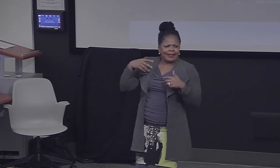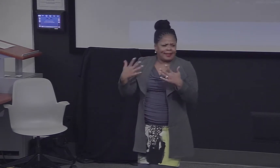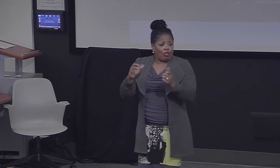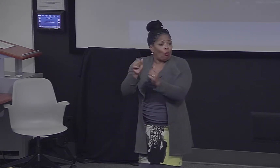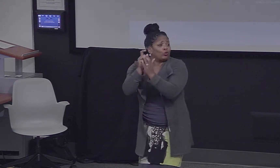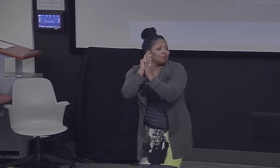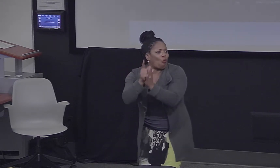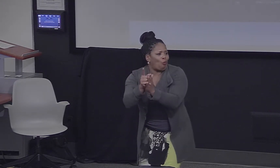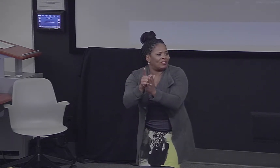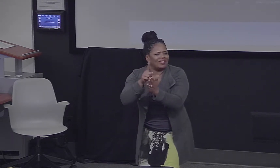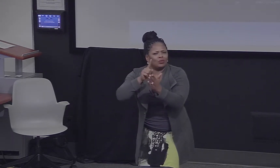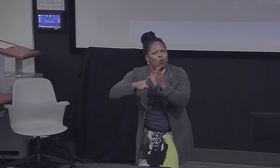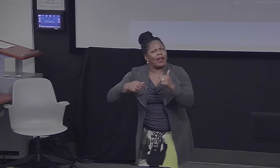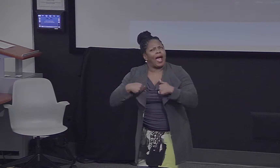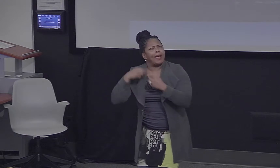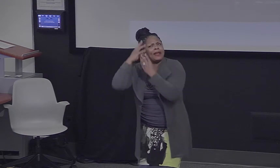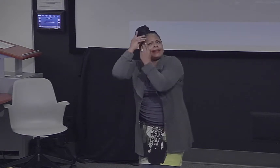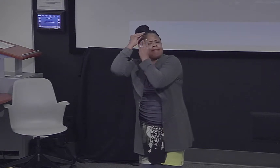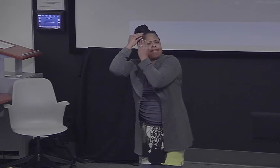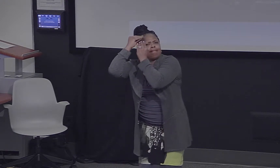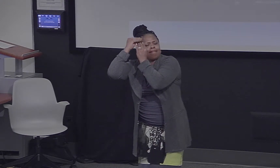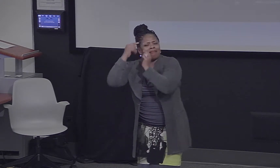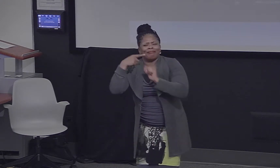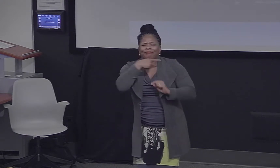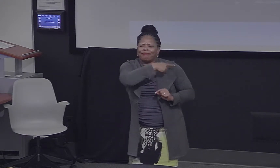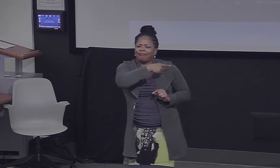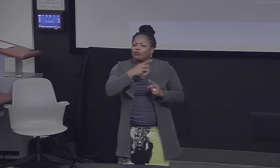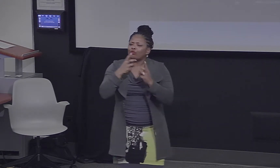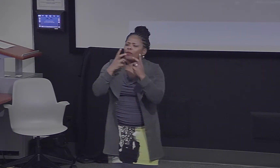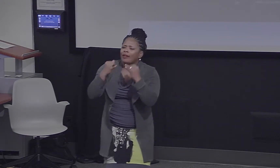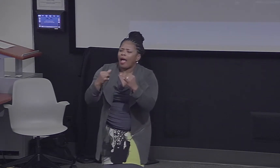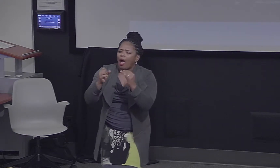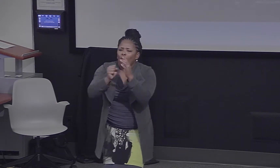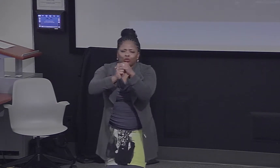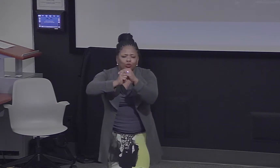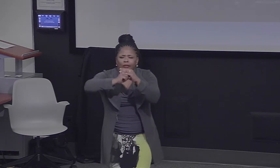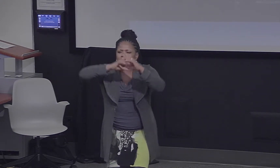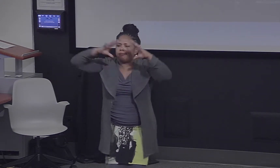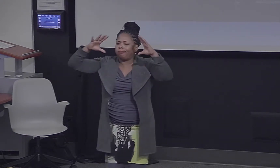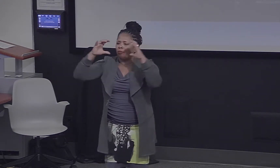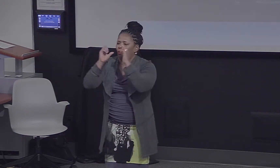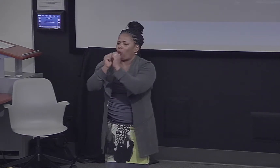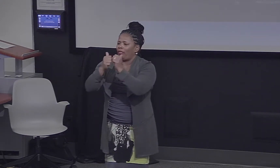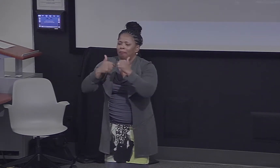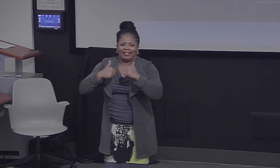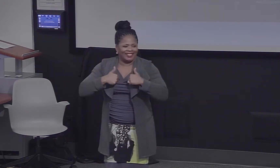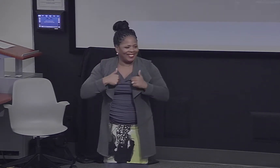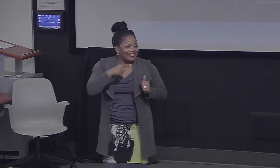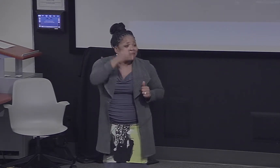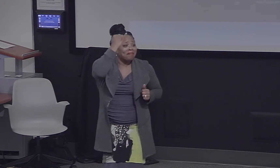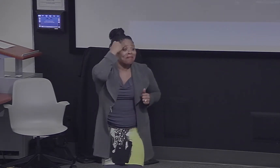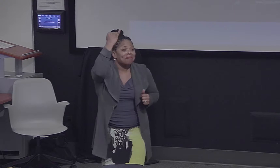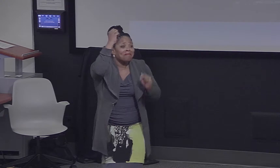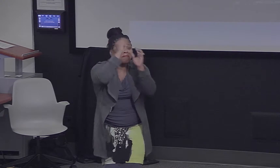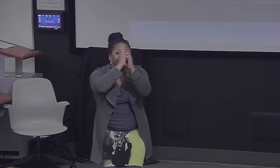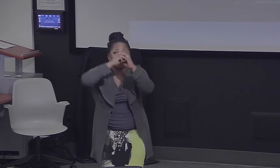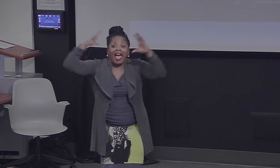was put on certain jobs, and it raised questions for me. There were moments I was very baffled. And those have stayed with me